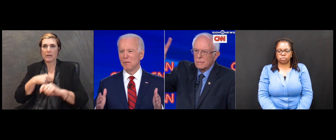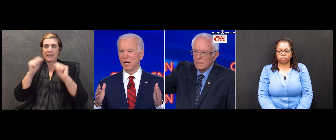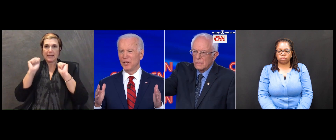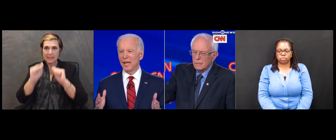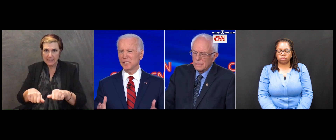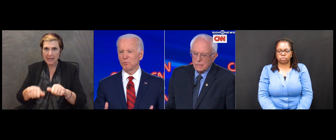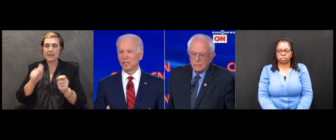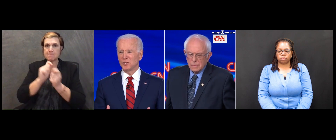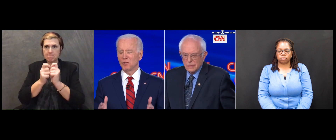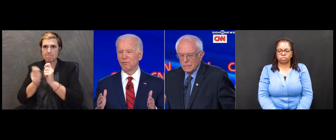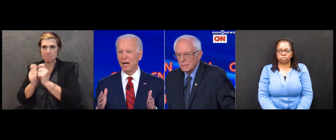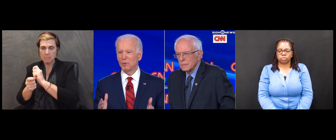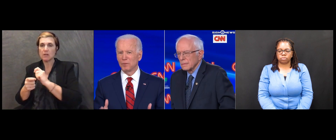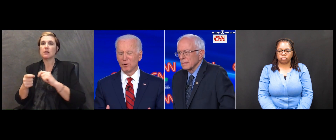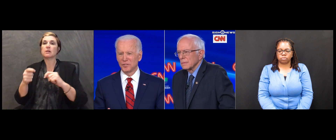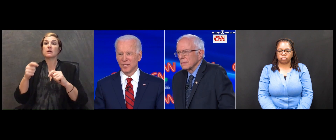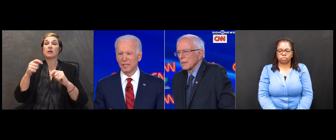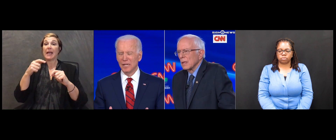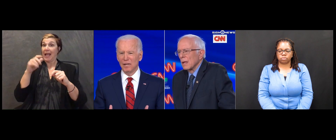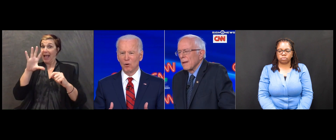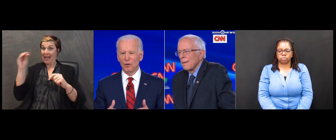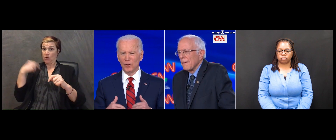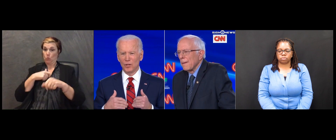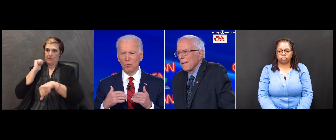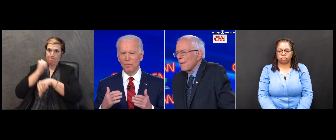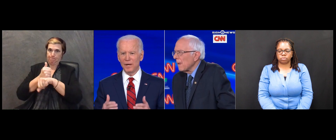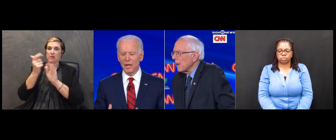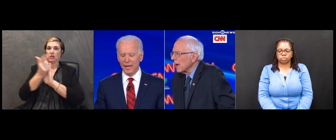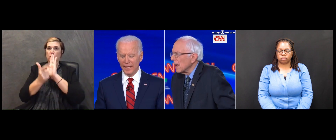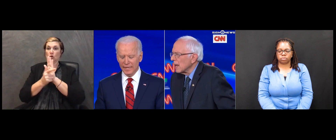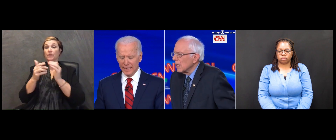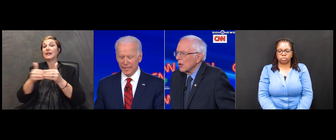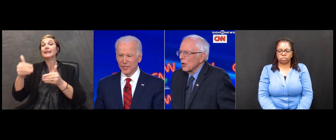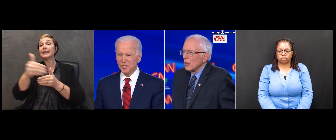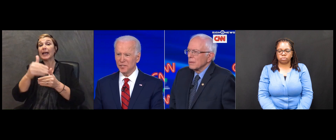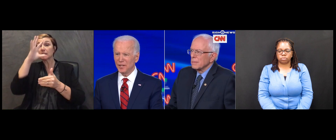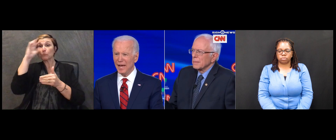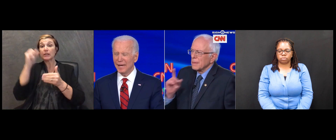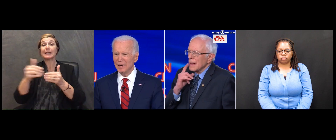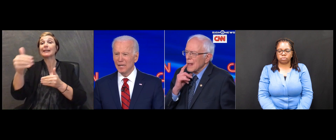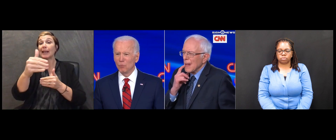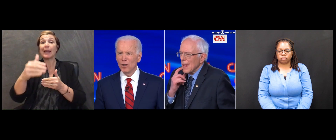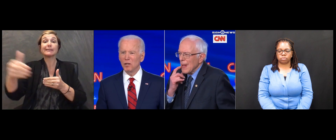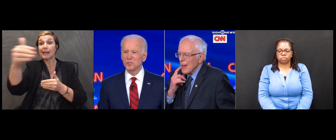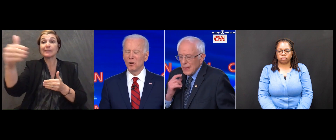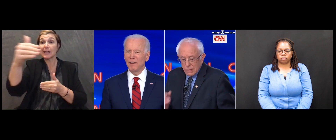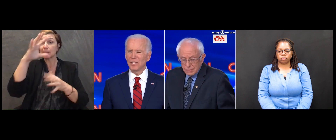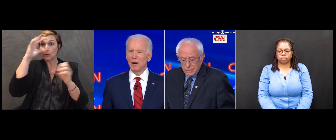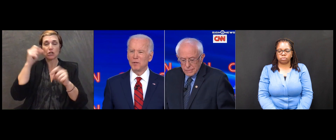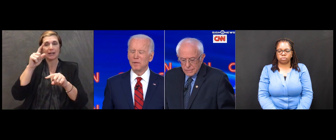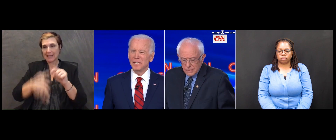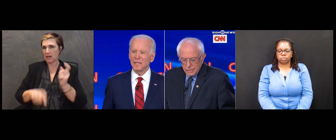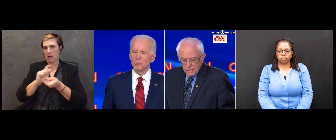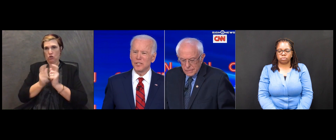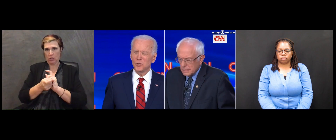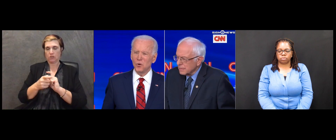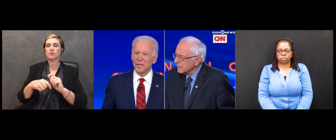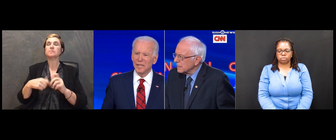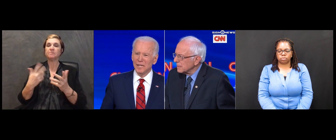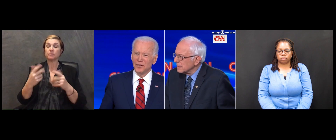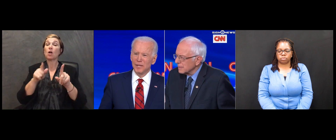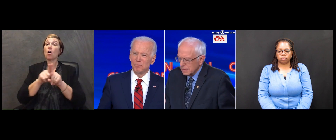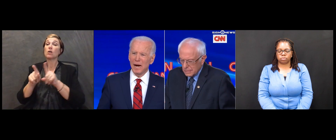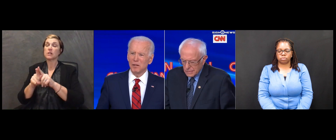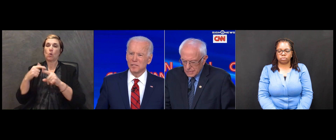changed by the next president or following president, the one beyond that. In addition to that, we also have to, I would immediately